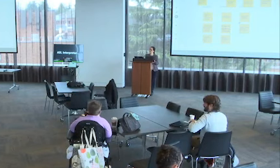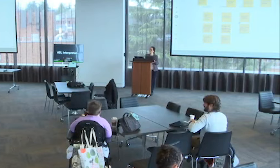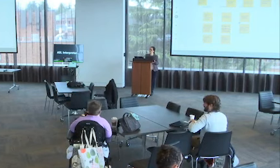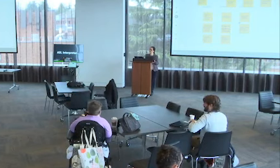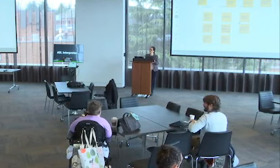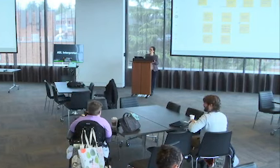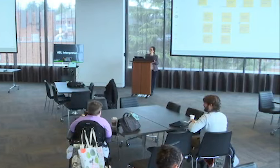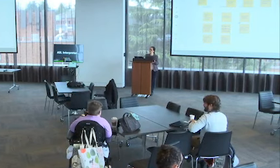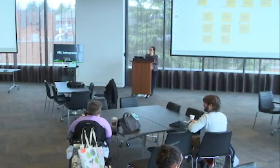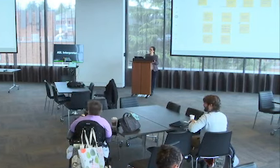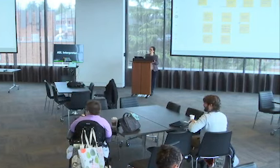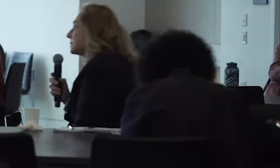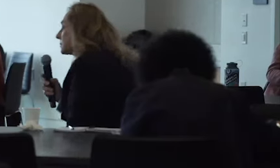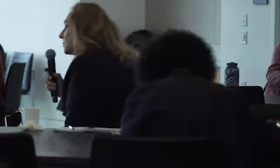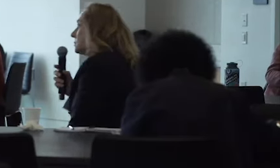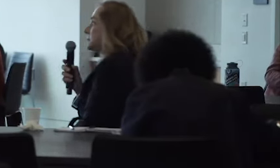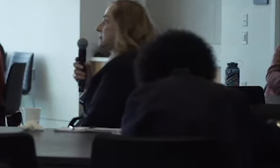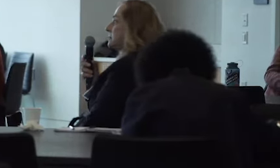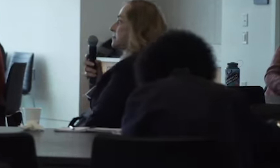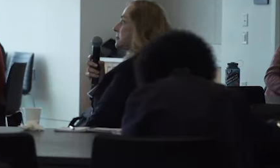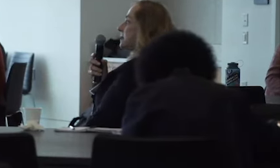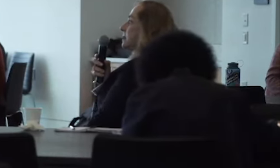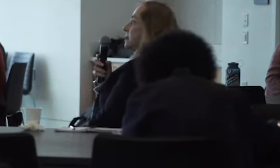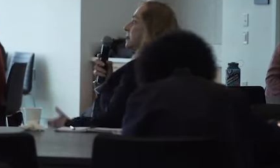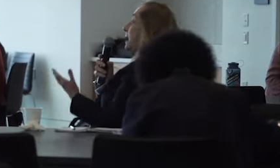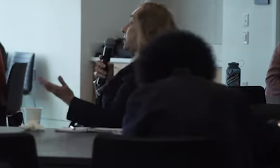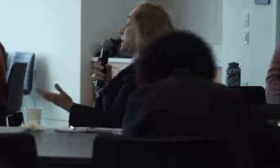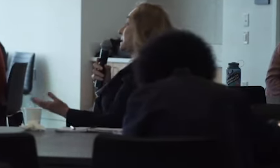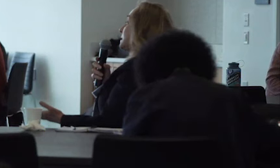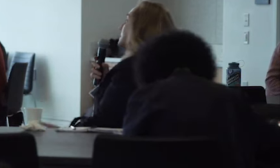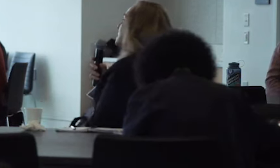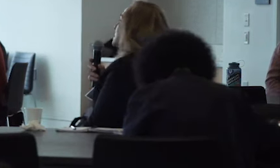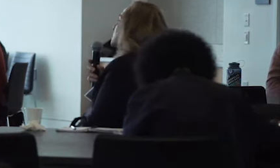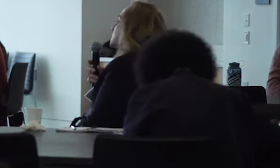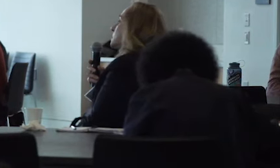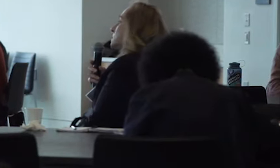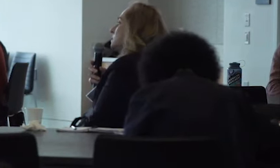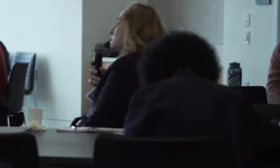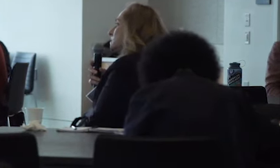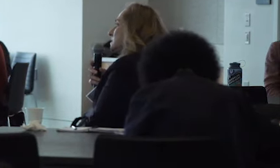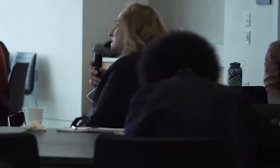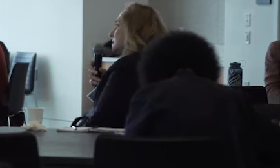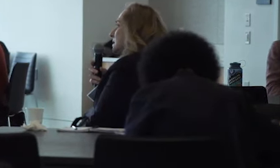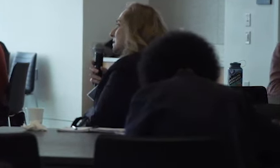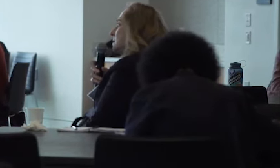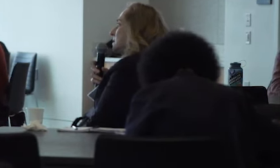because, you know, with COVID and then with homeless and lack of maintenance, this is just a